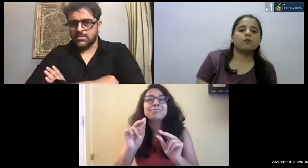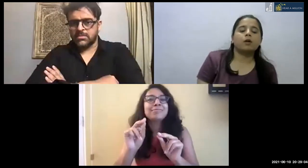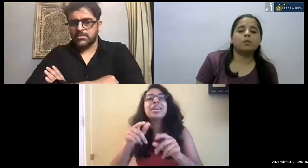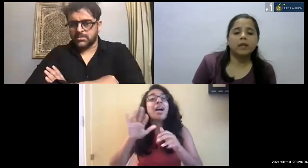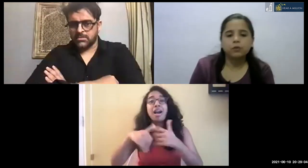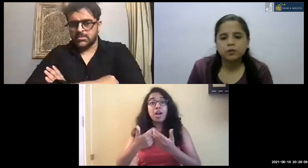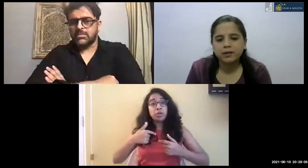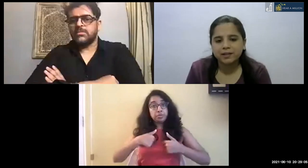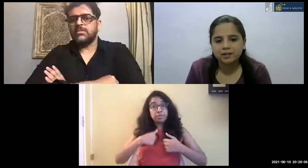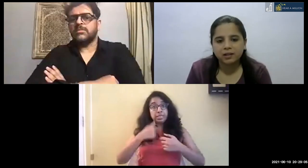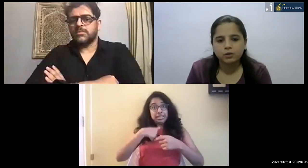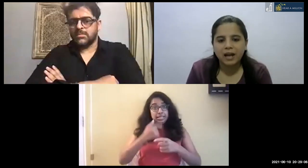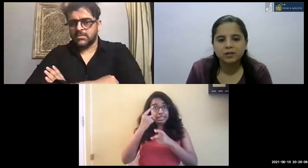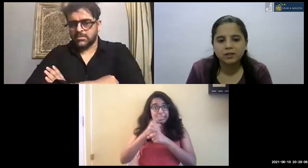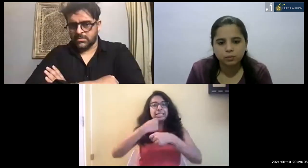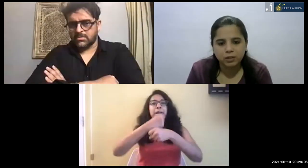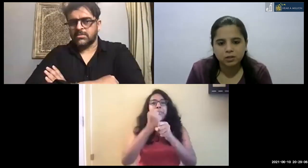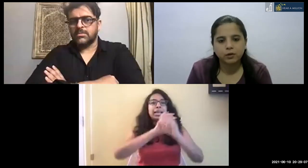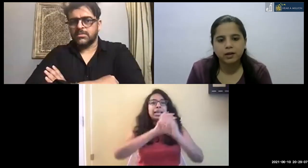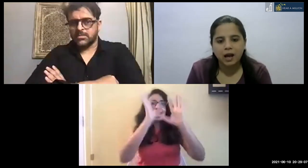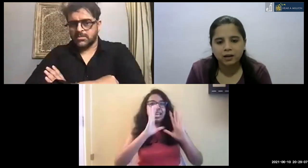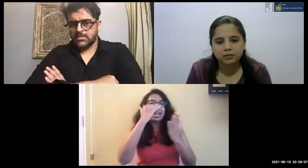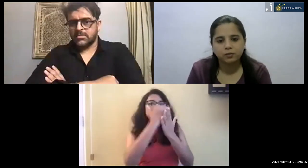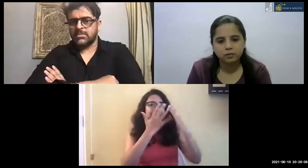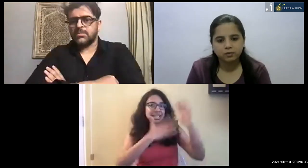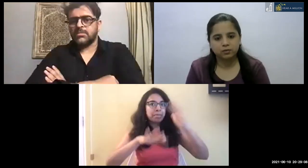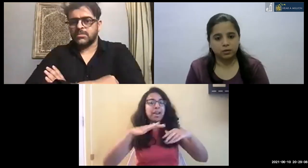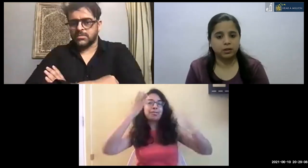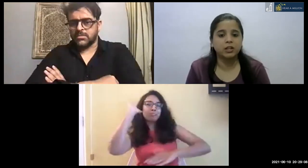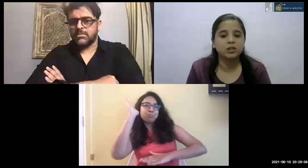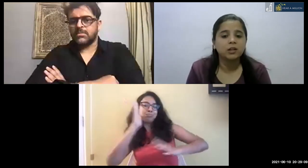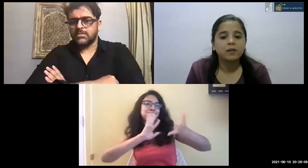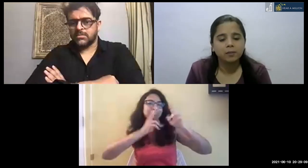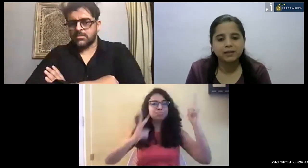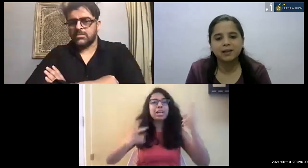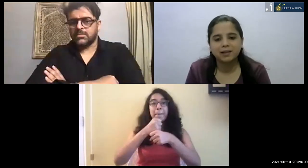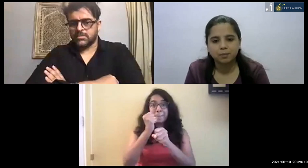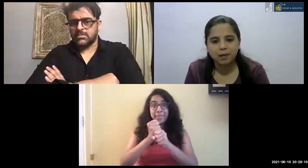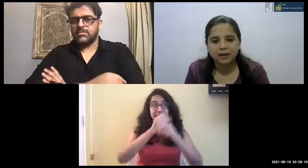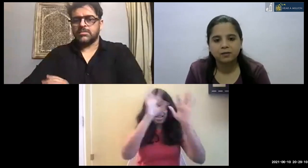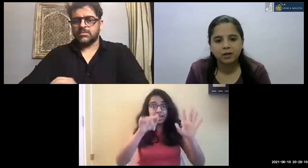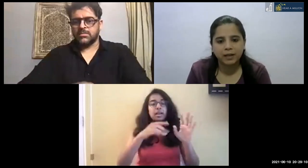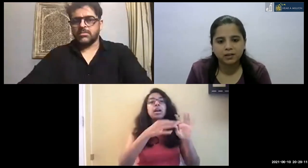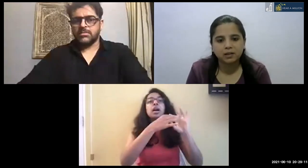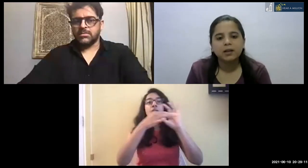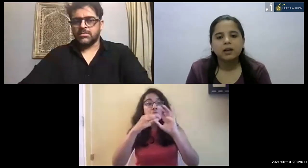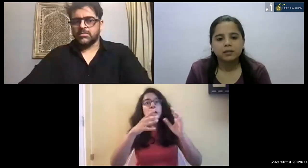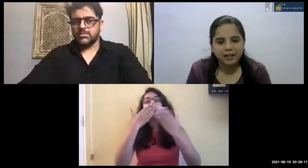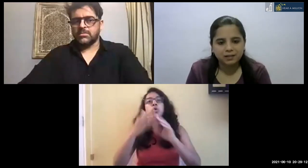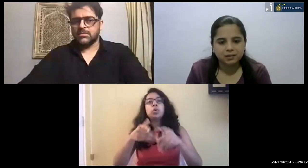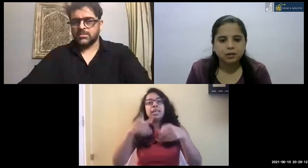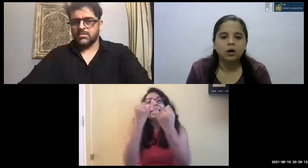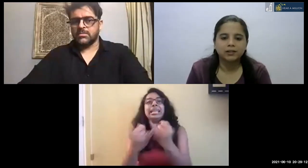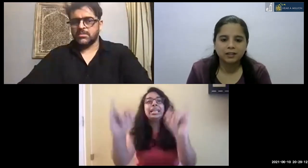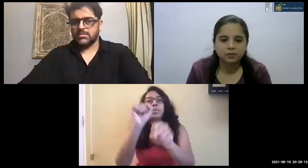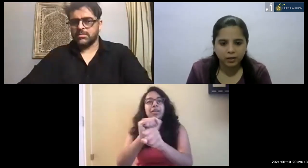So it was not necessary to have the Zoom session for an hour. So teacher will make the lesson plan and will make the